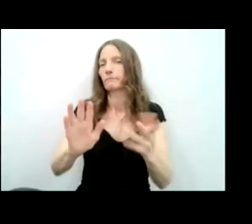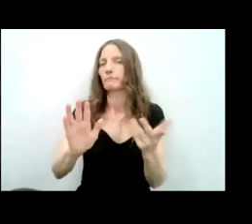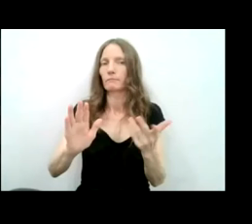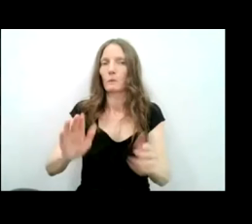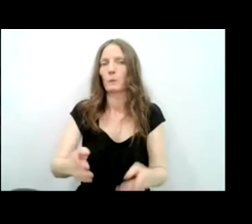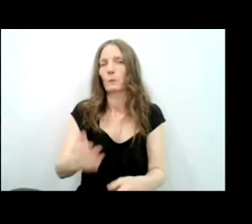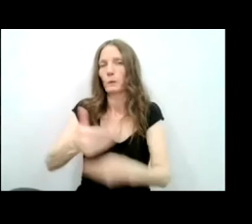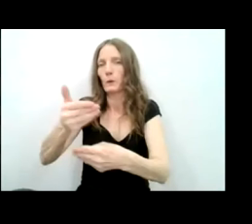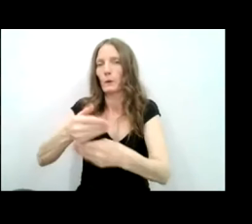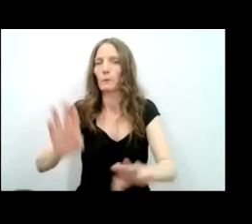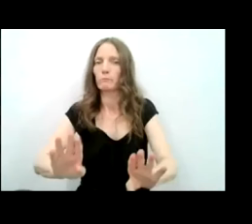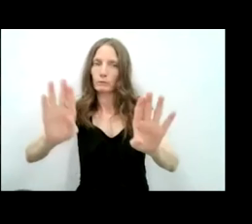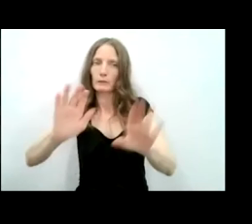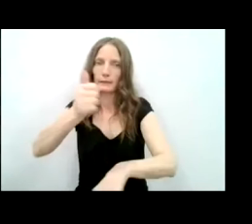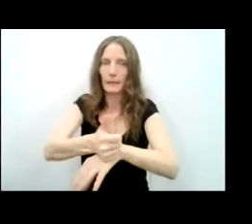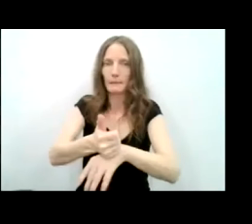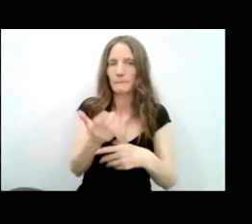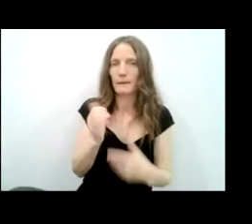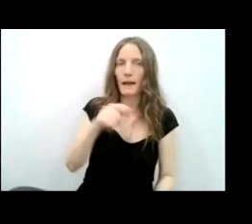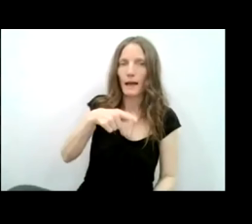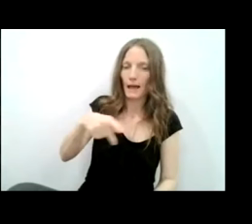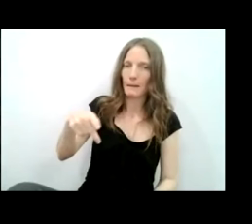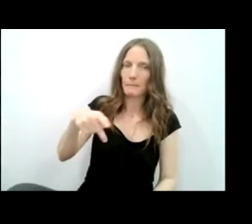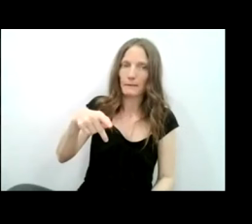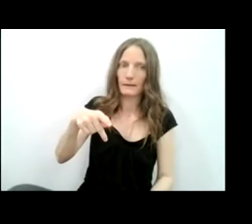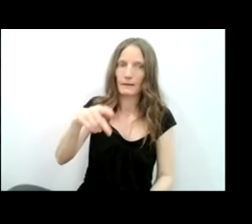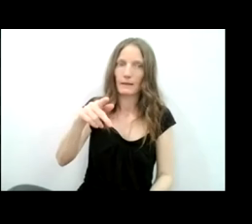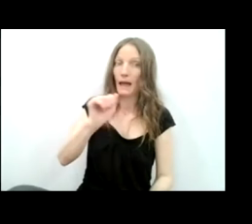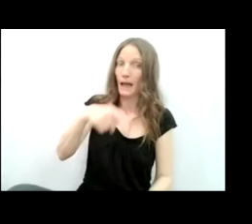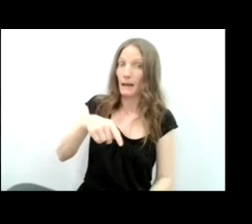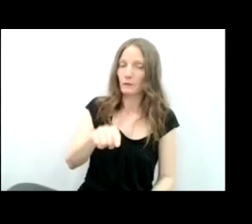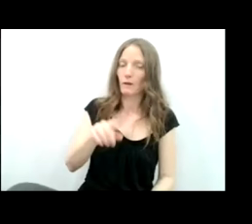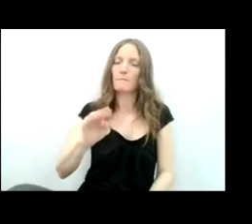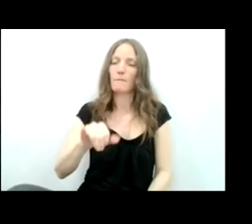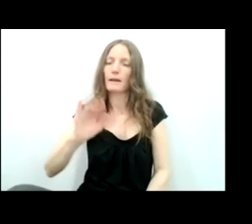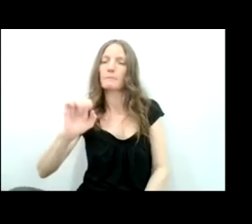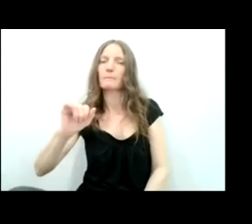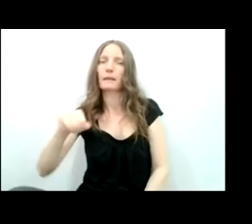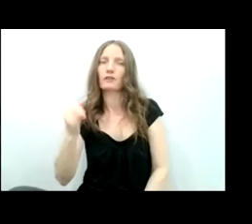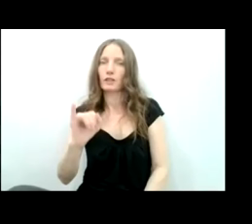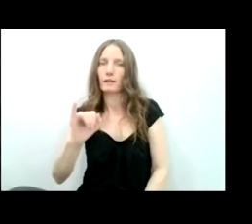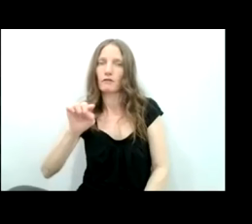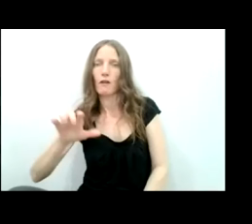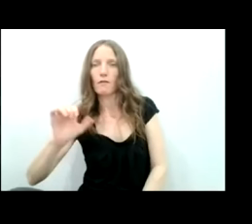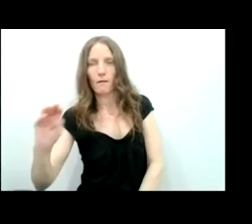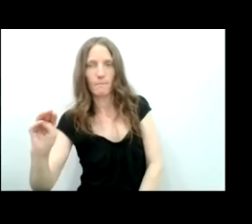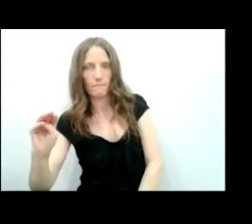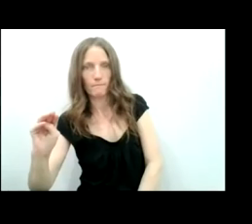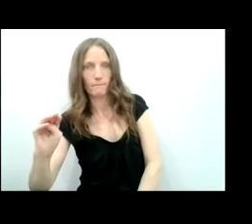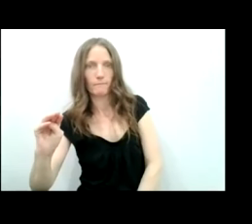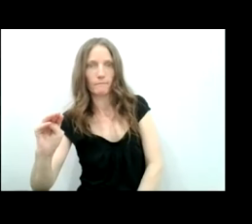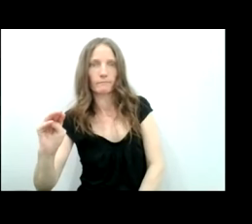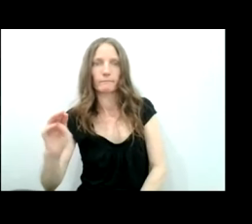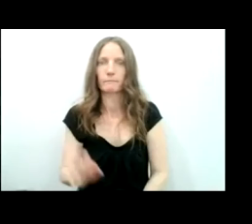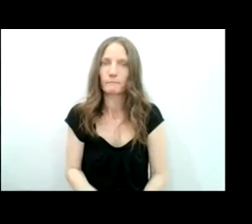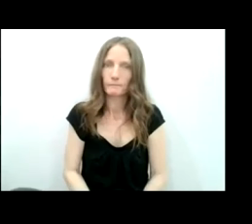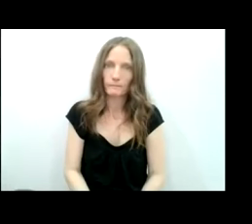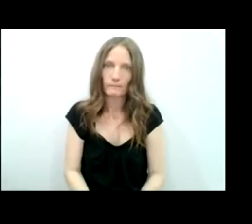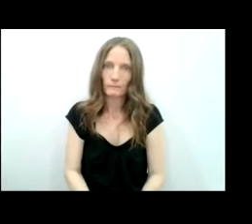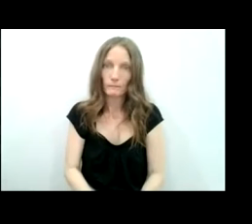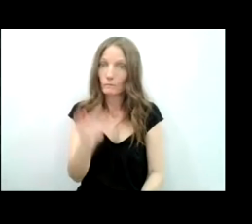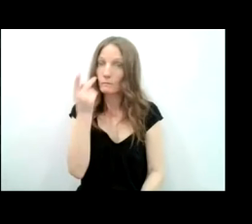app.mybenji.com. Oops. Oh no. Jumped the gun there. And you're going to see